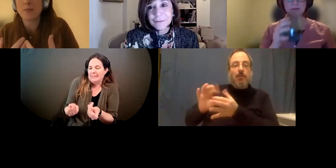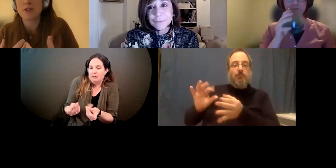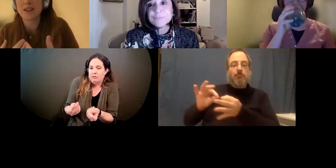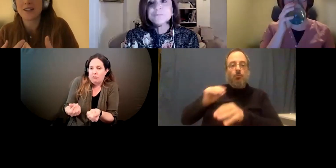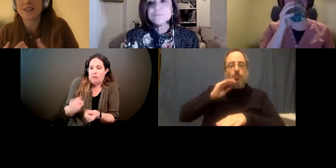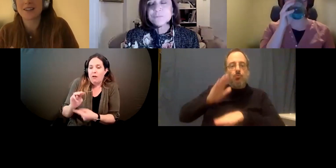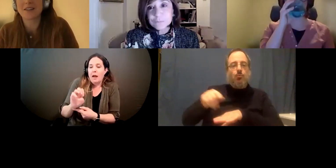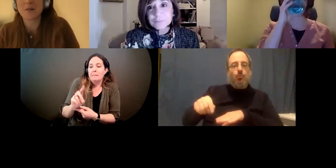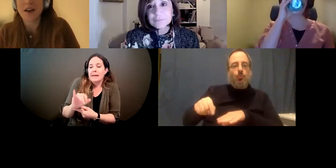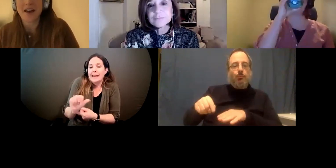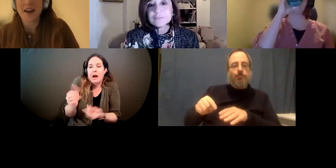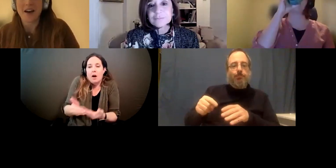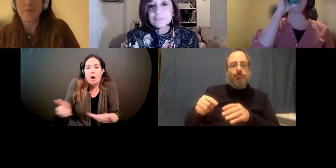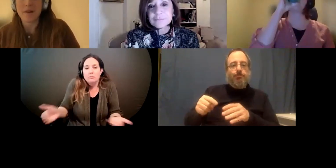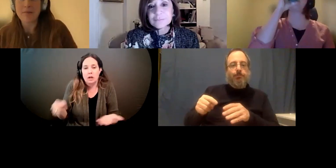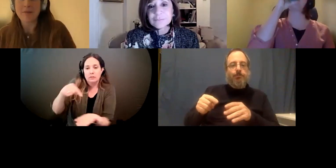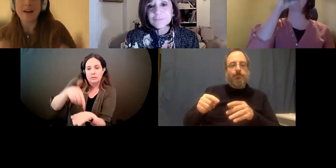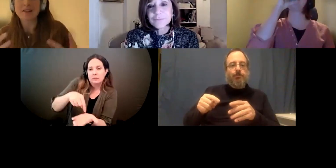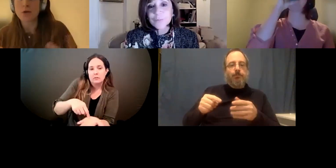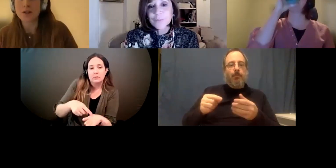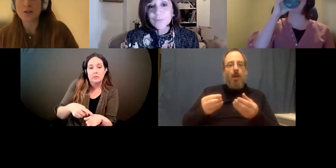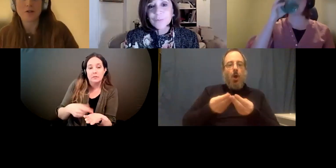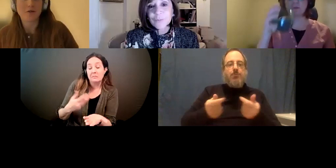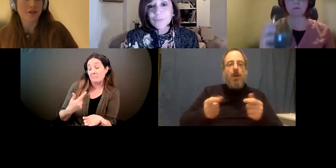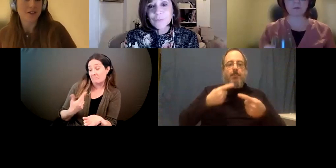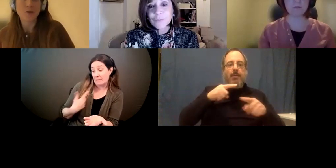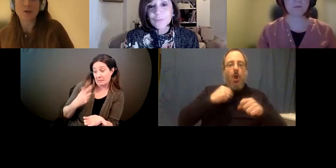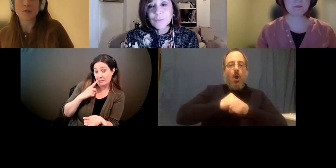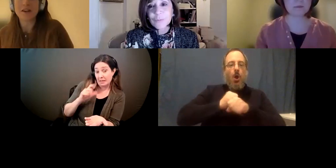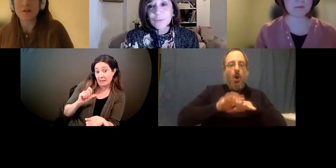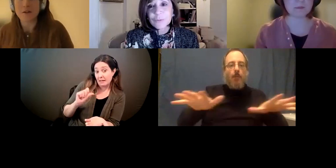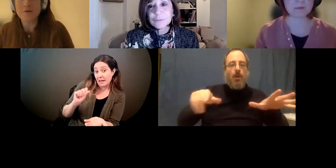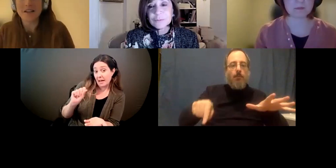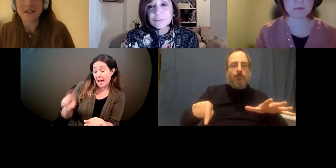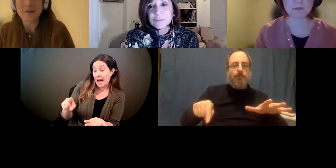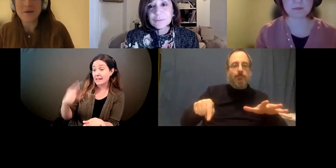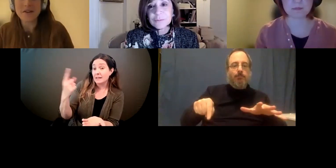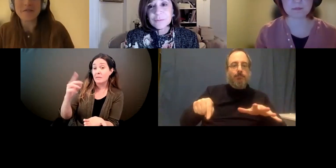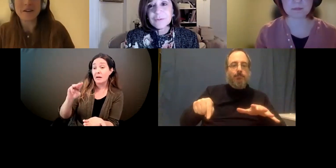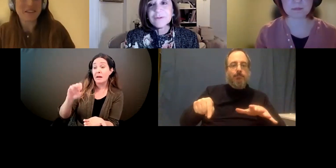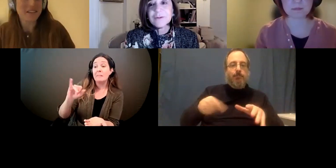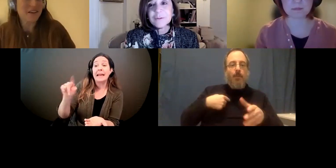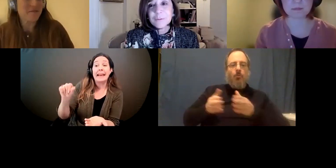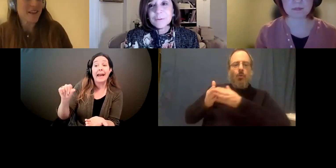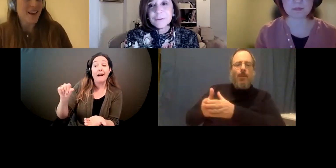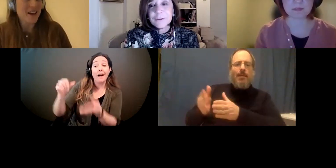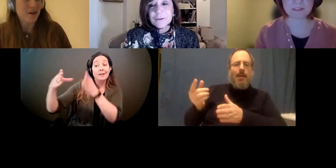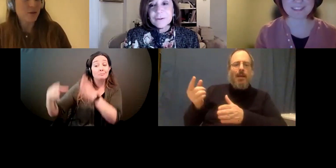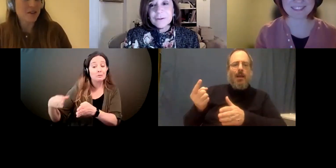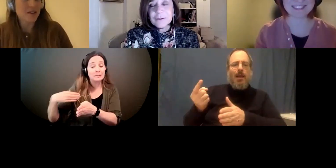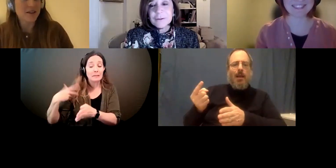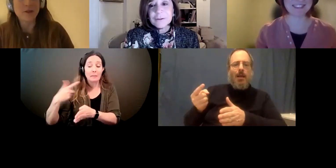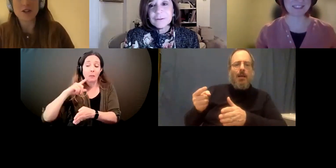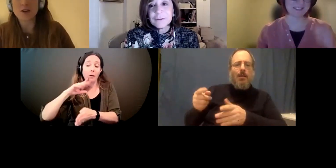media objects. And I might ask a question of someone who's in media theory at some point, but